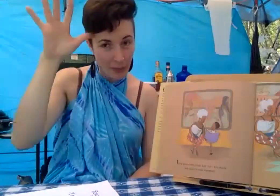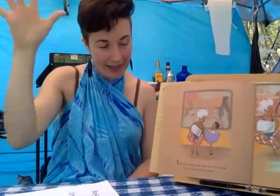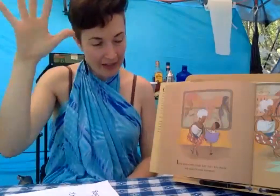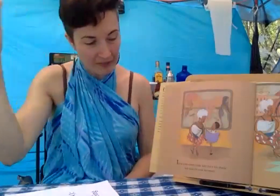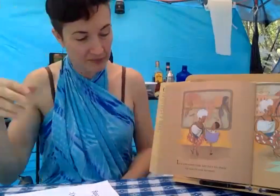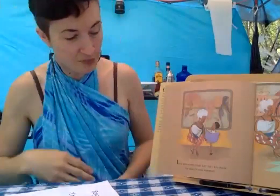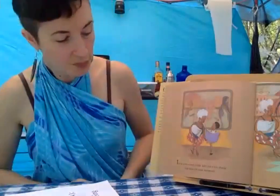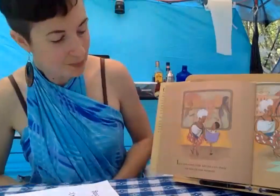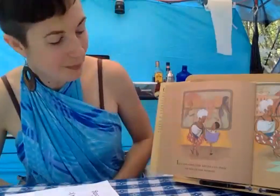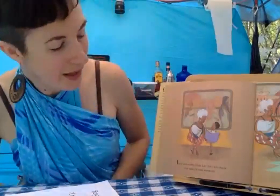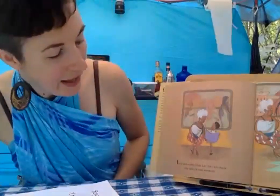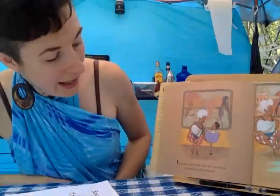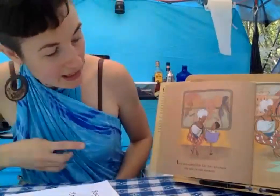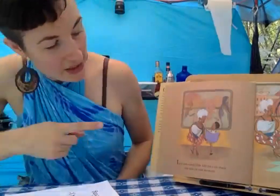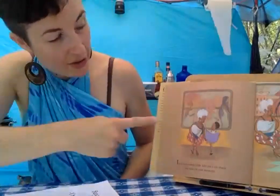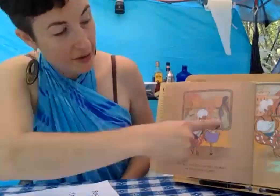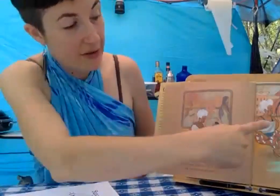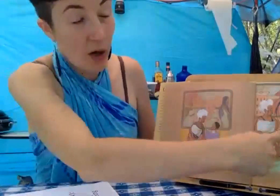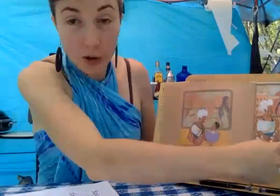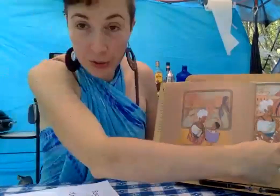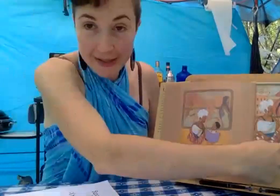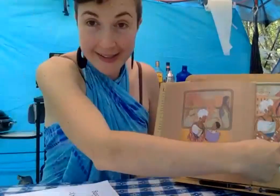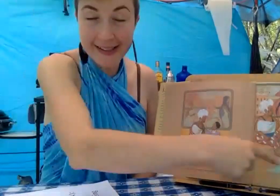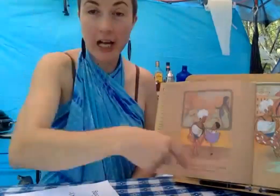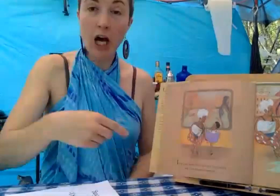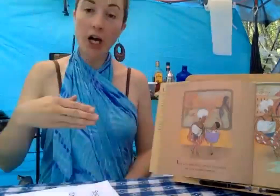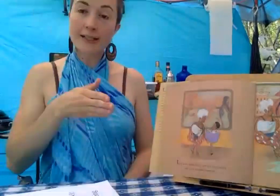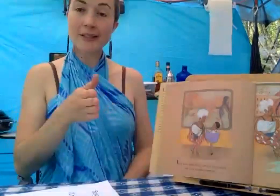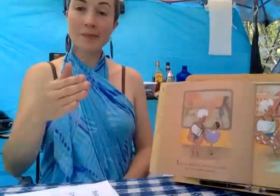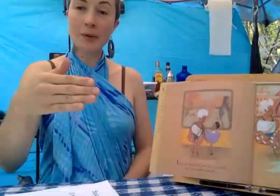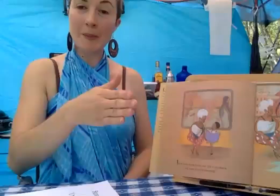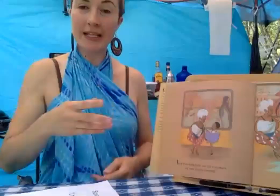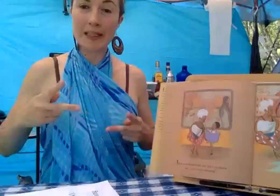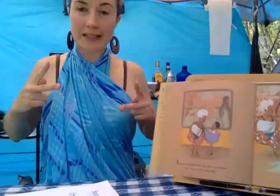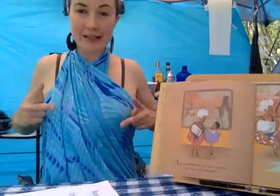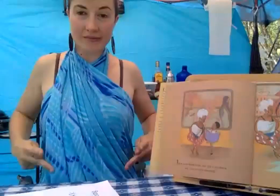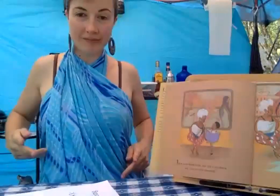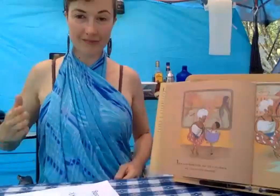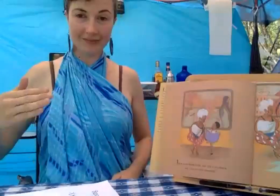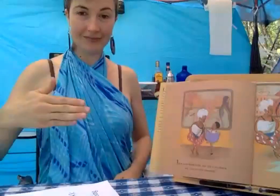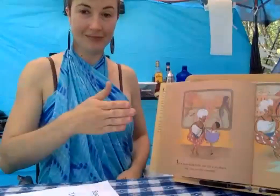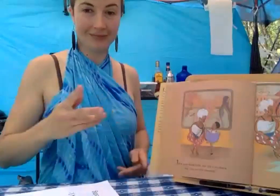Abuela. And those are some mermaids.